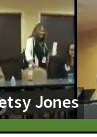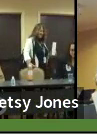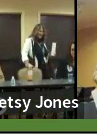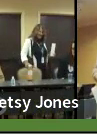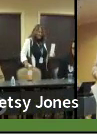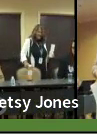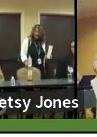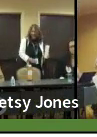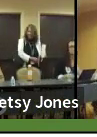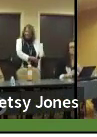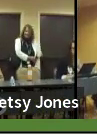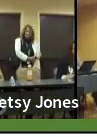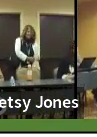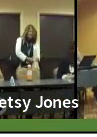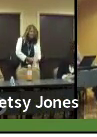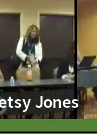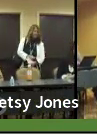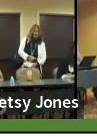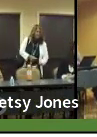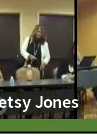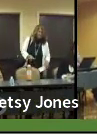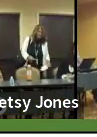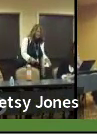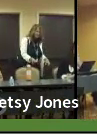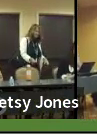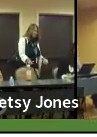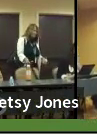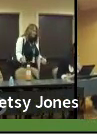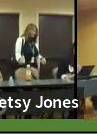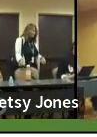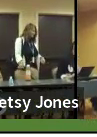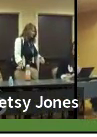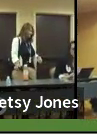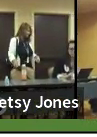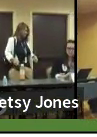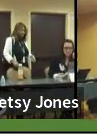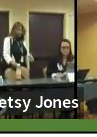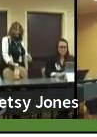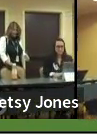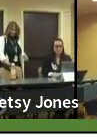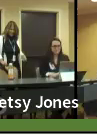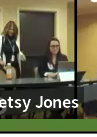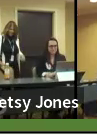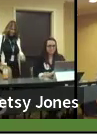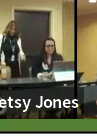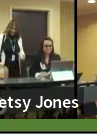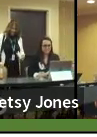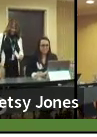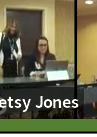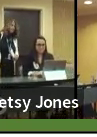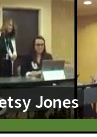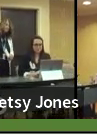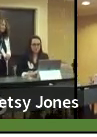Gotta stop turning my head back there. That's just a reflex. All right, let's get started then. So I'm going to move